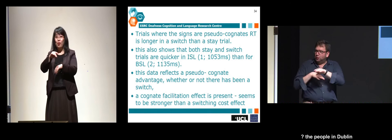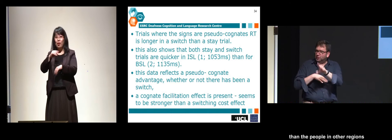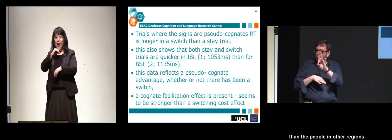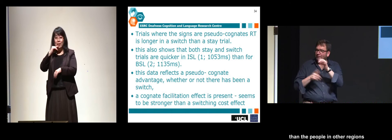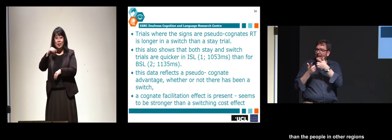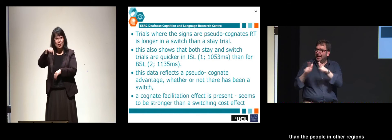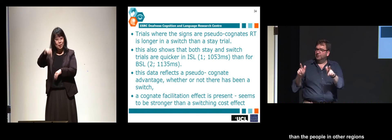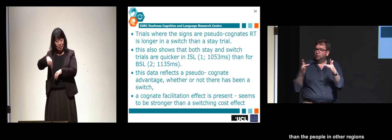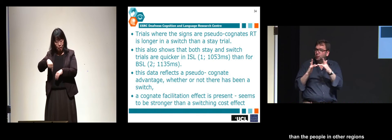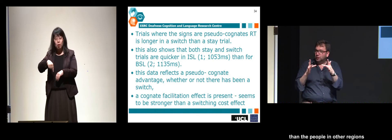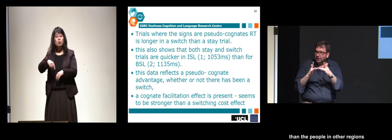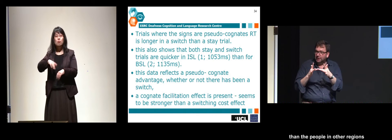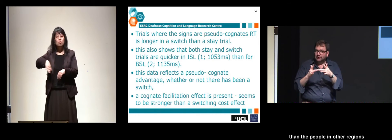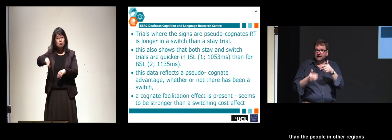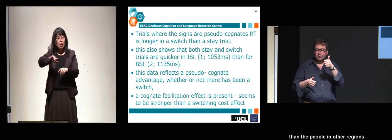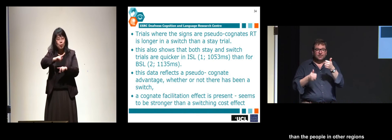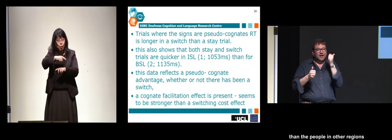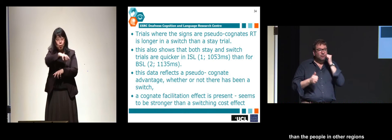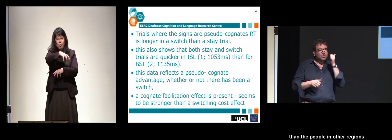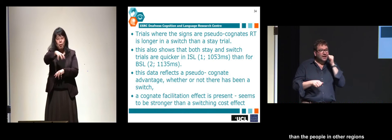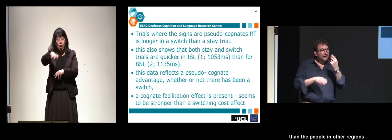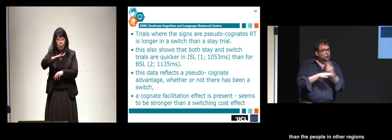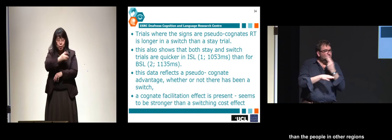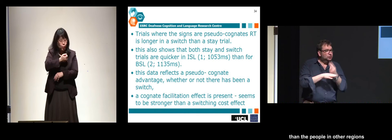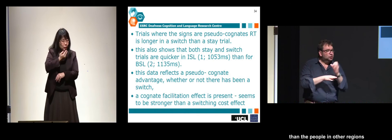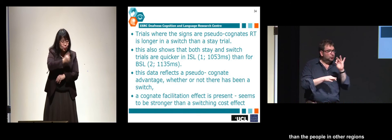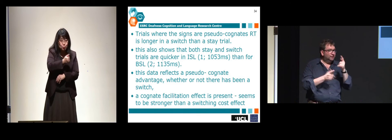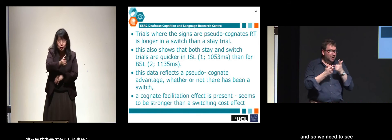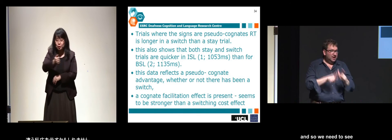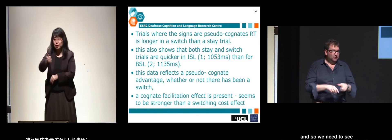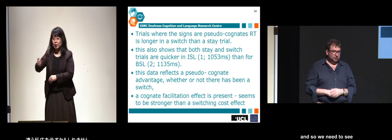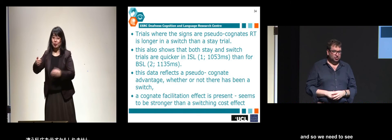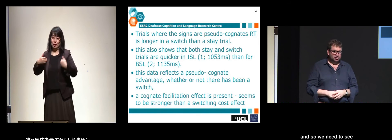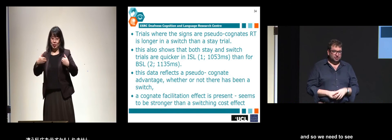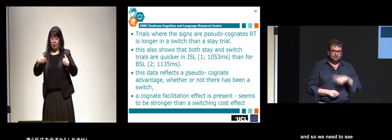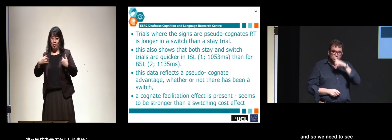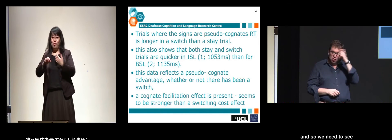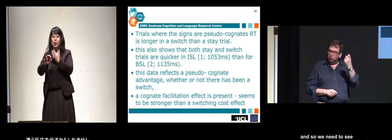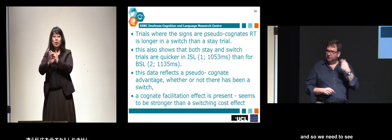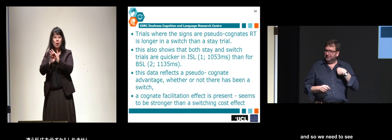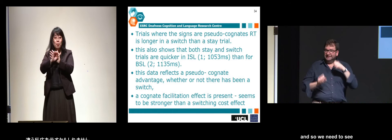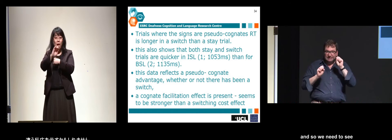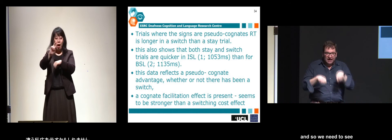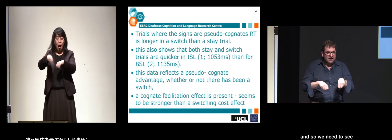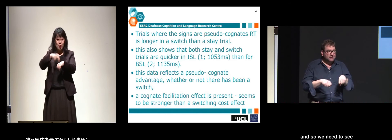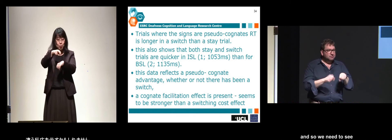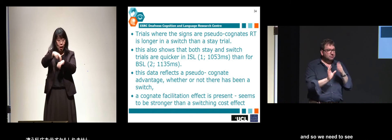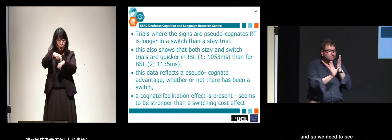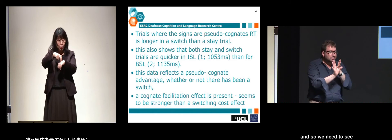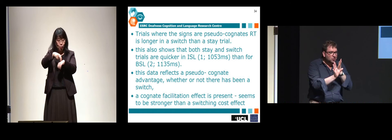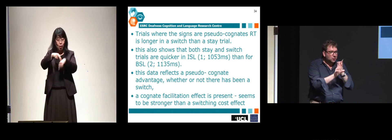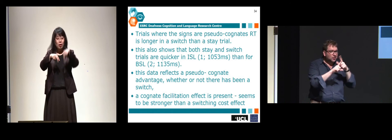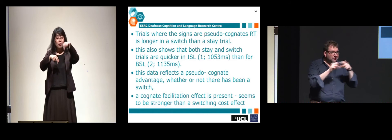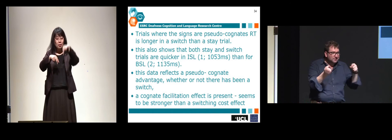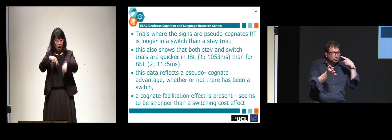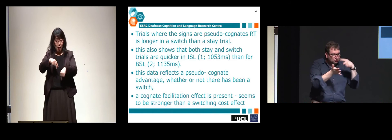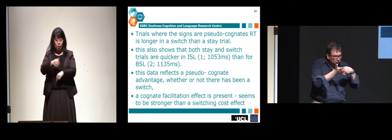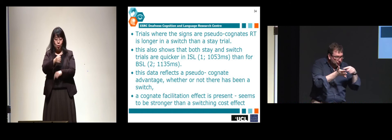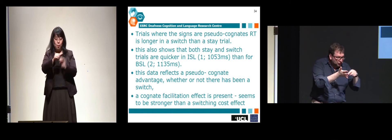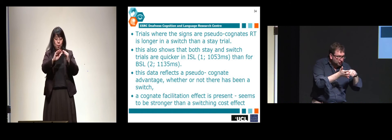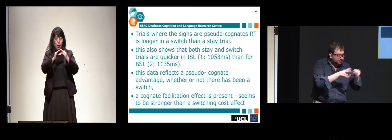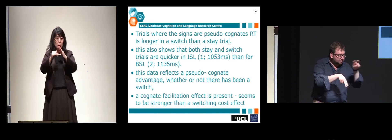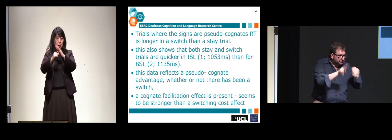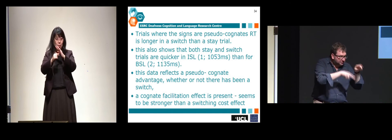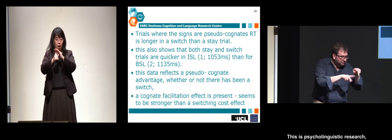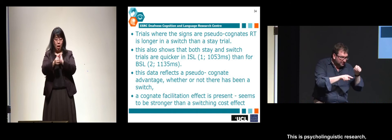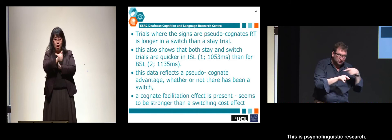to this differently than people in other regions of Ireland. And so we need to see where certain language context situations are